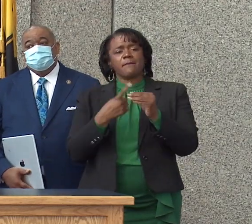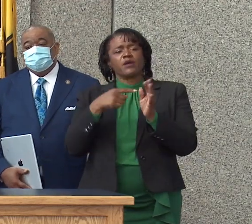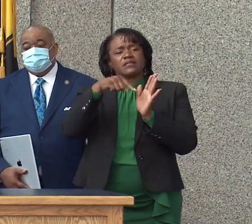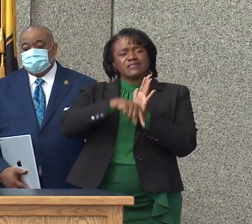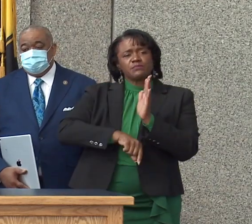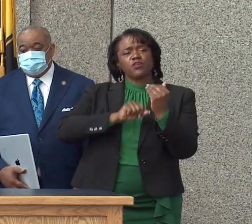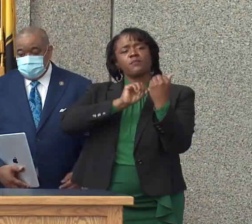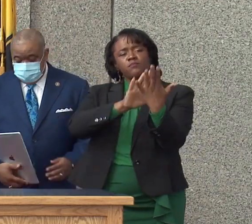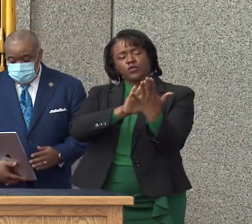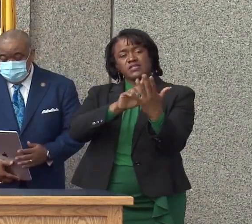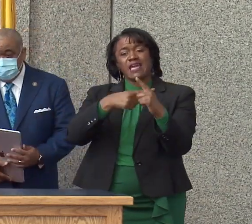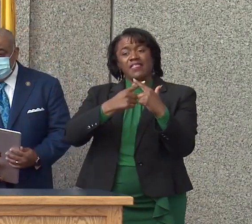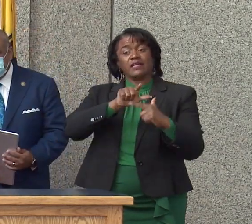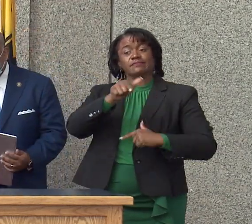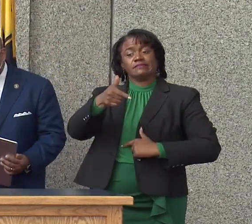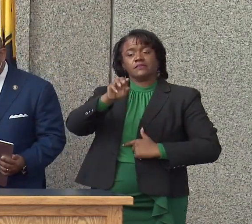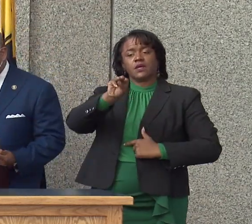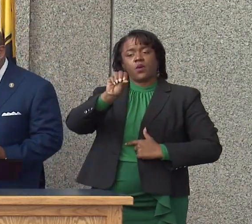President Mosby. Mr. Commissioner.